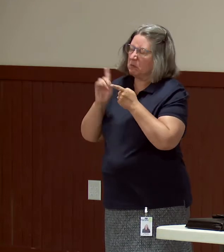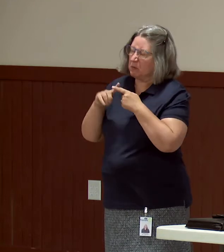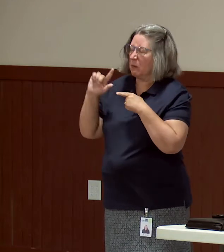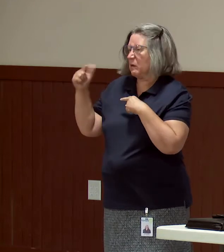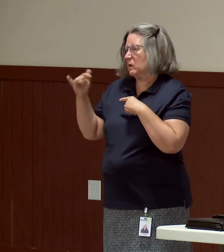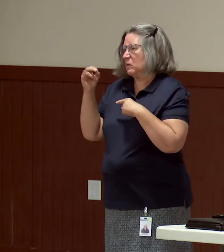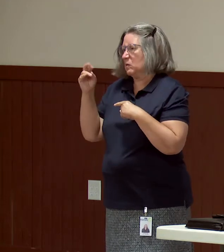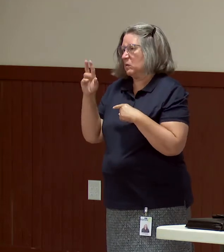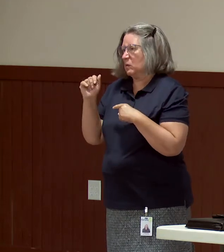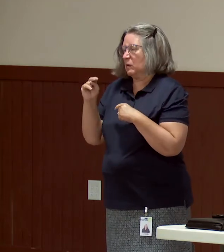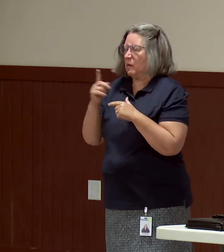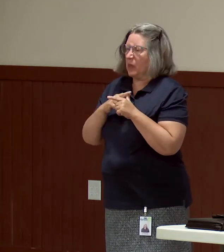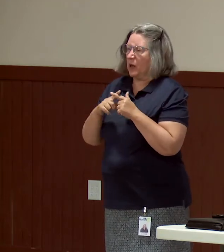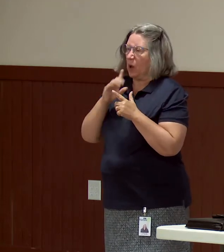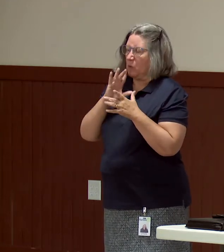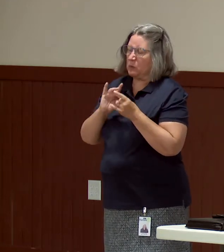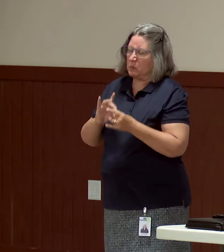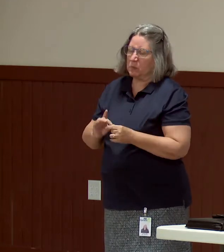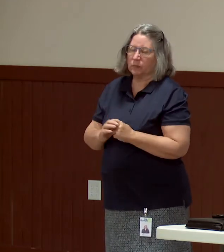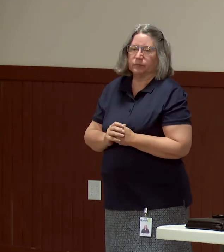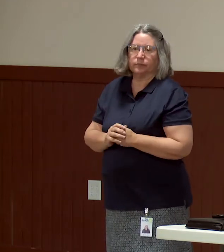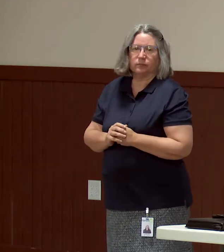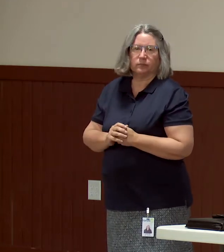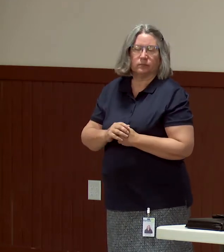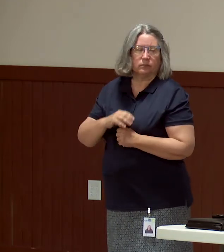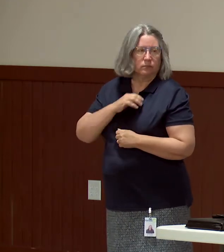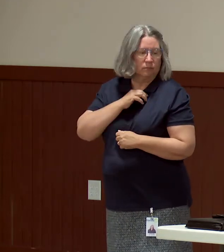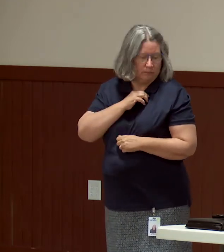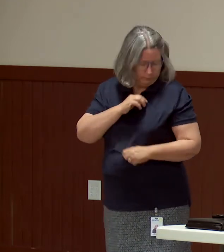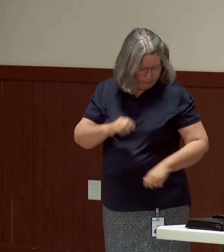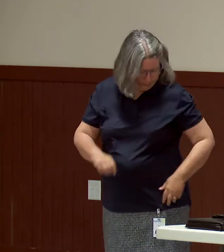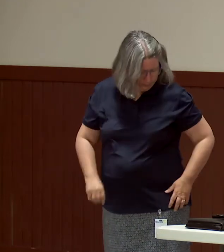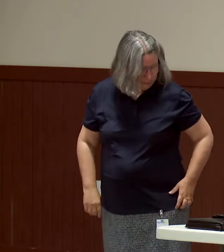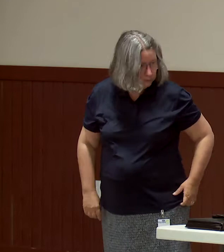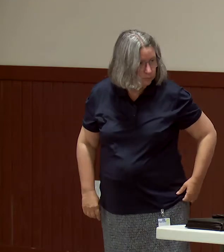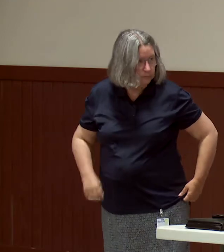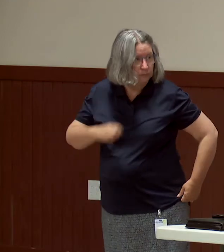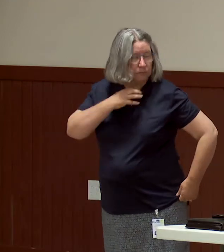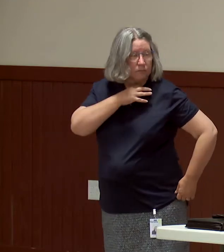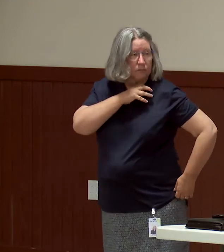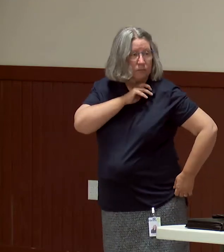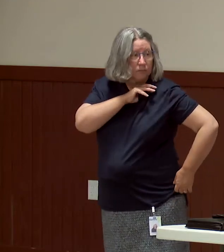then maybe I'll moderate it or something. So,